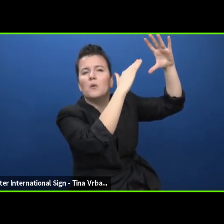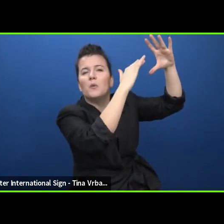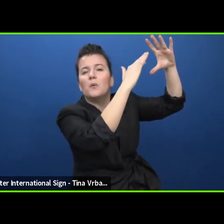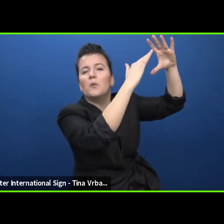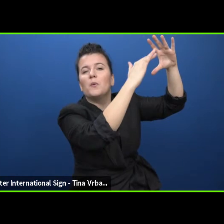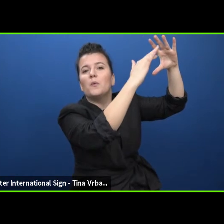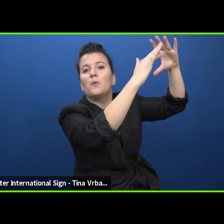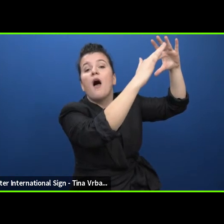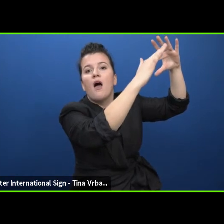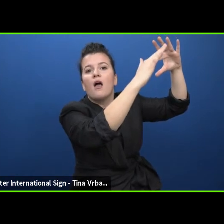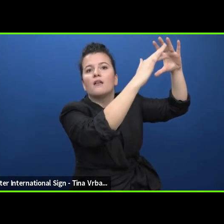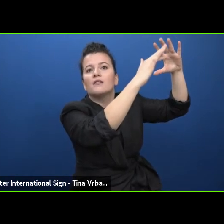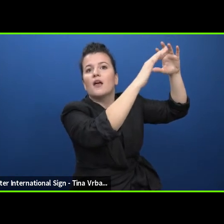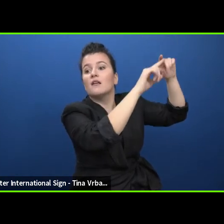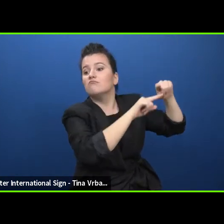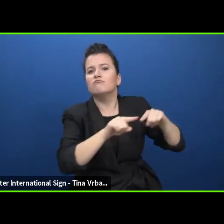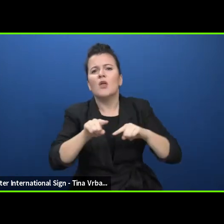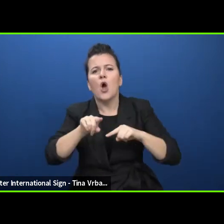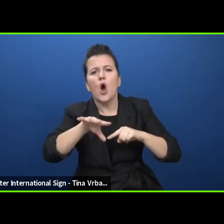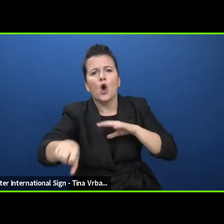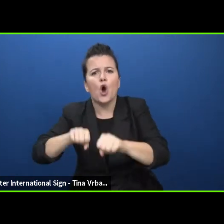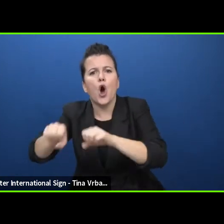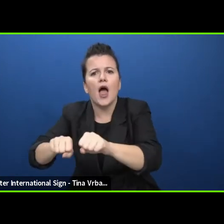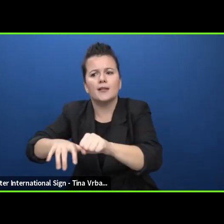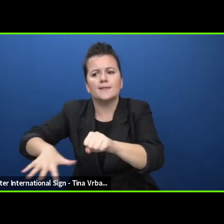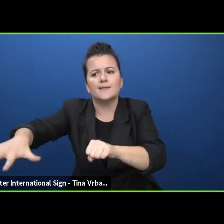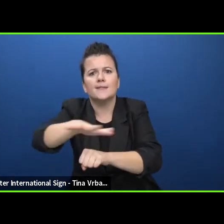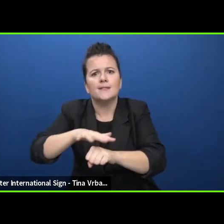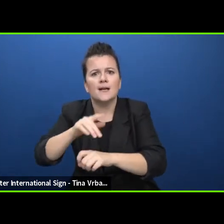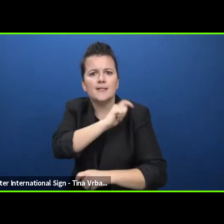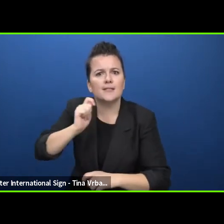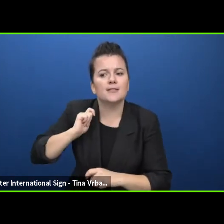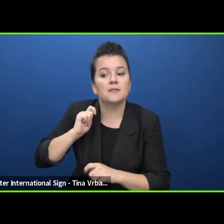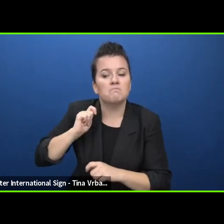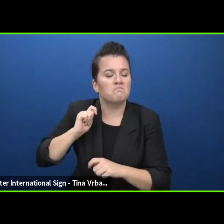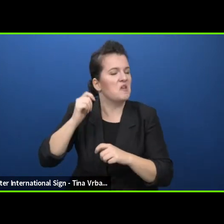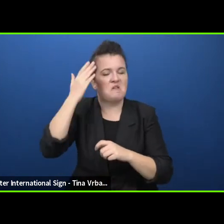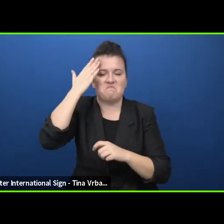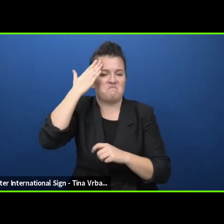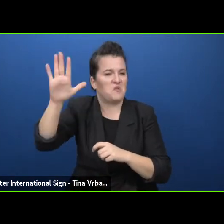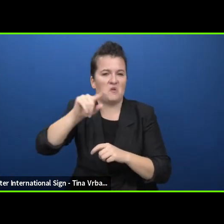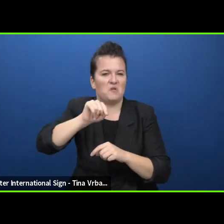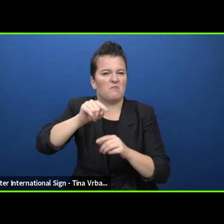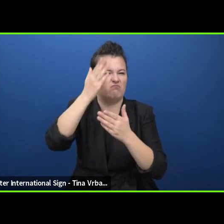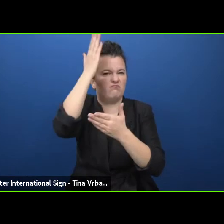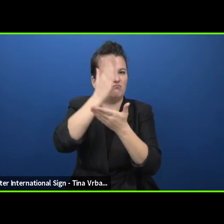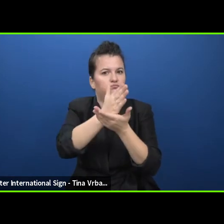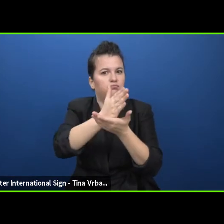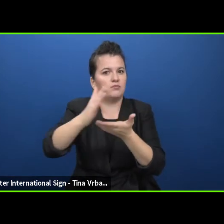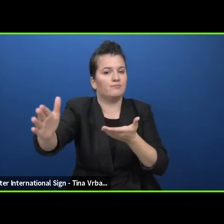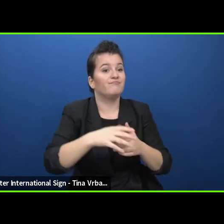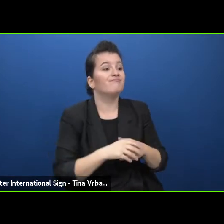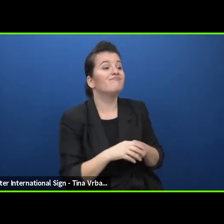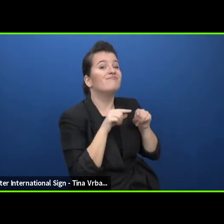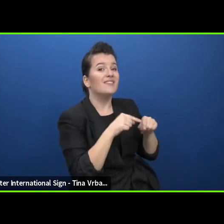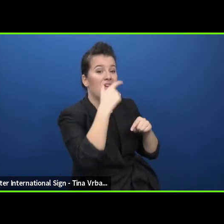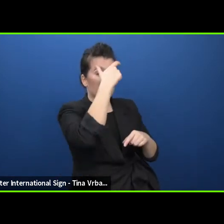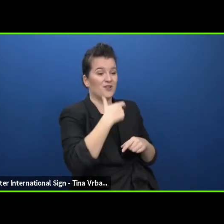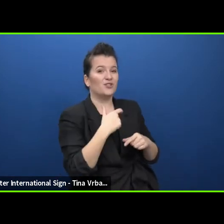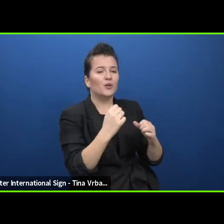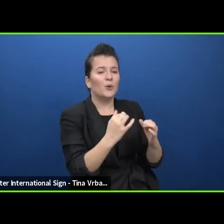he didn't even know existed. His name was René Descartes, and